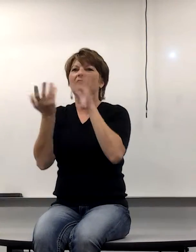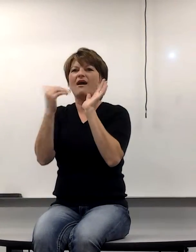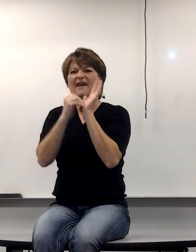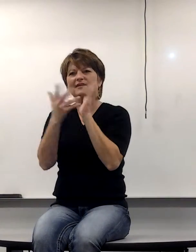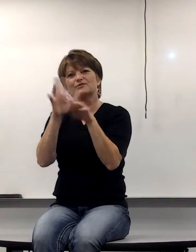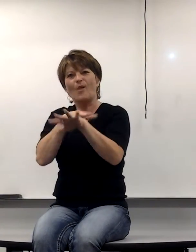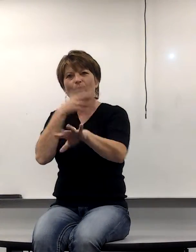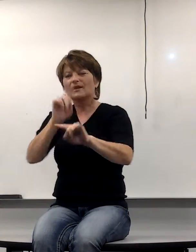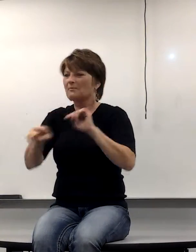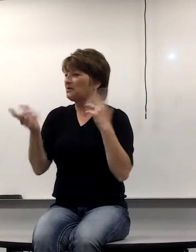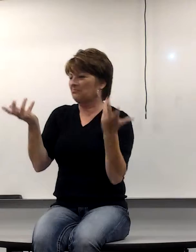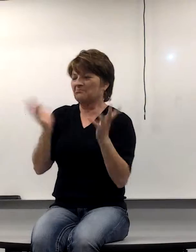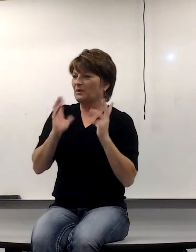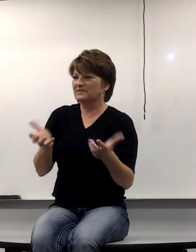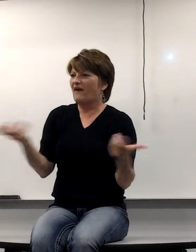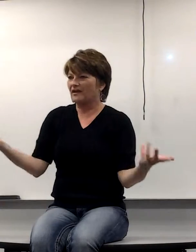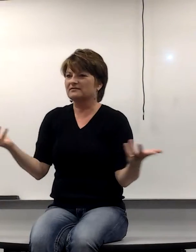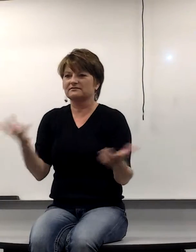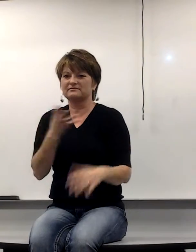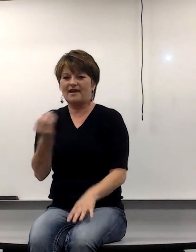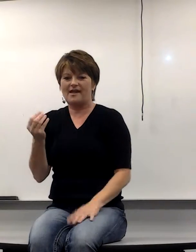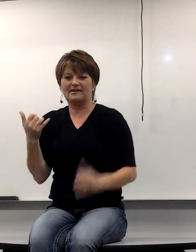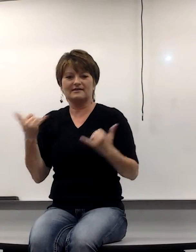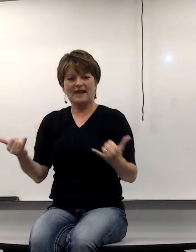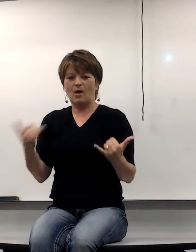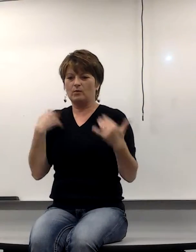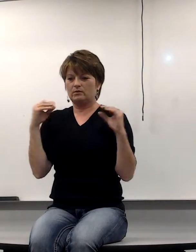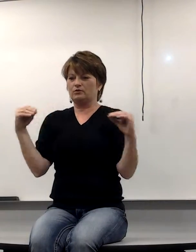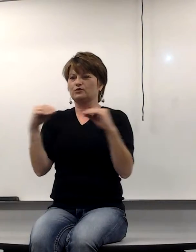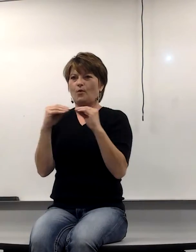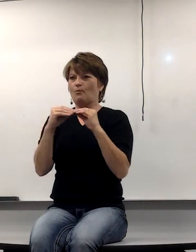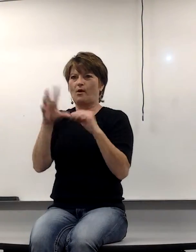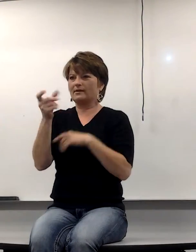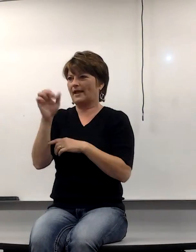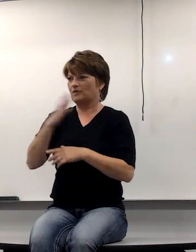My hair started to grow again. Everything was fine. And now,